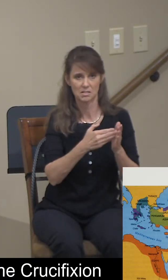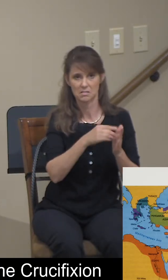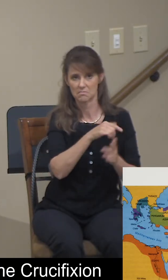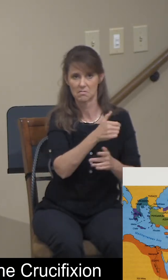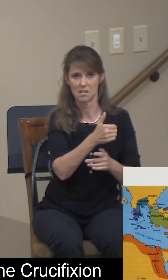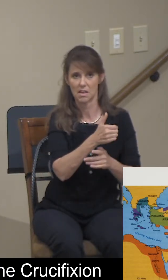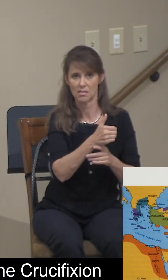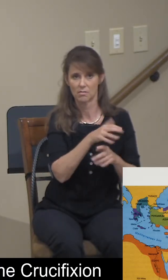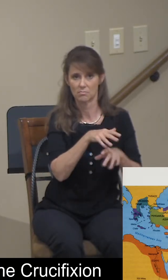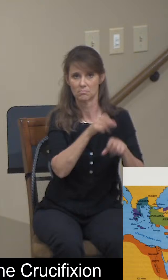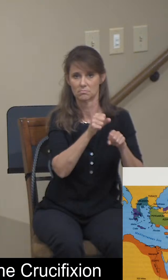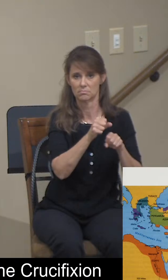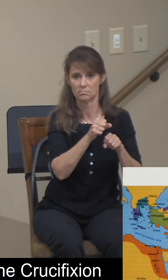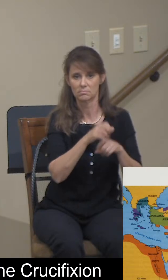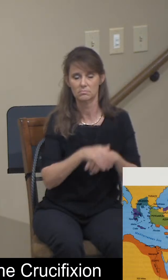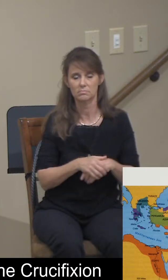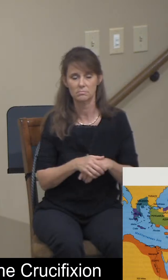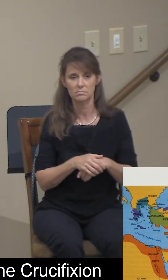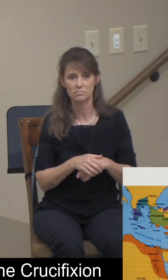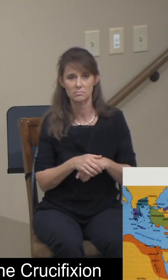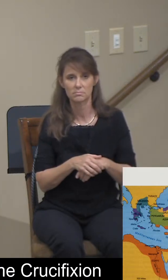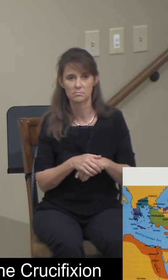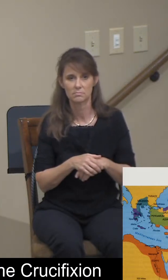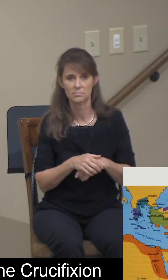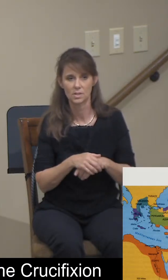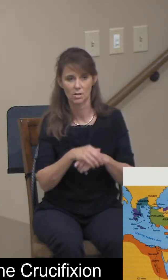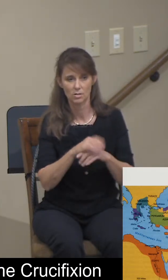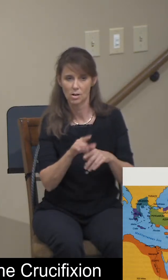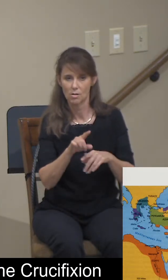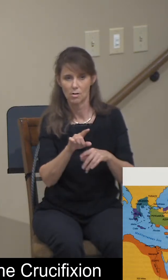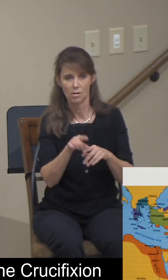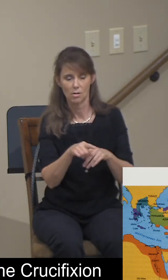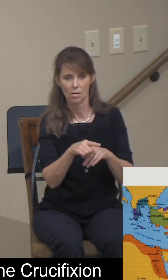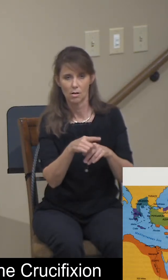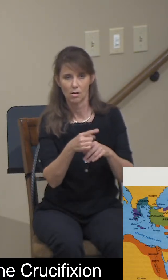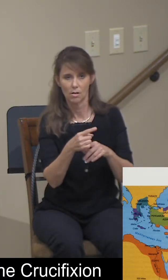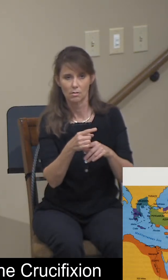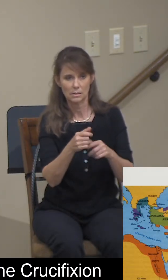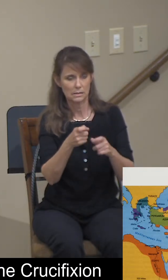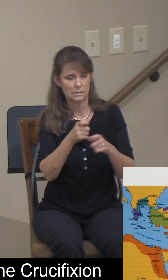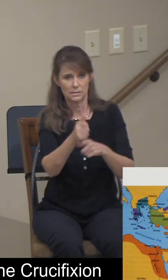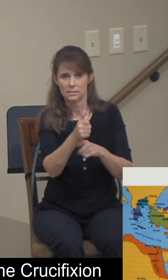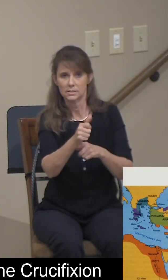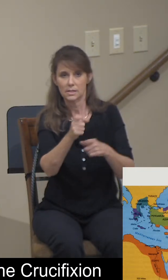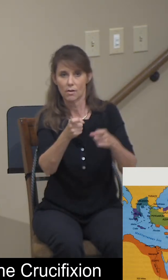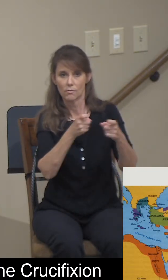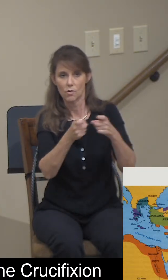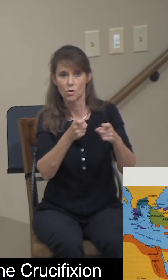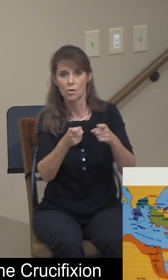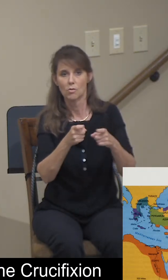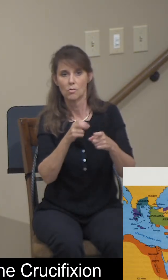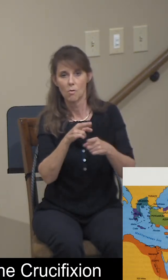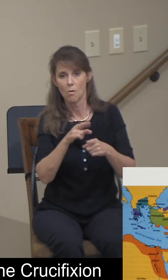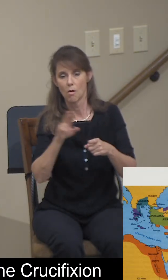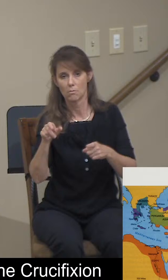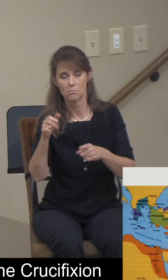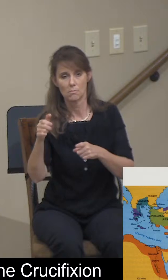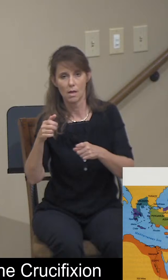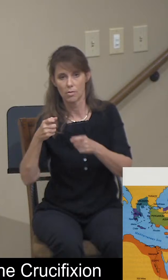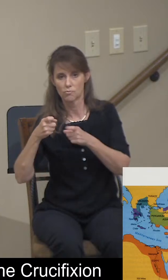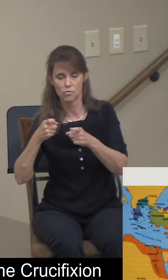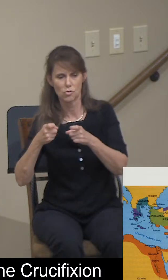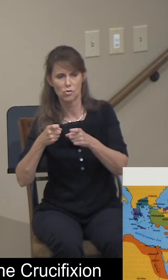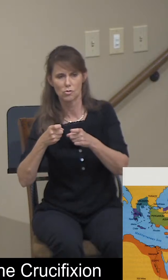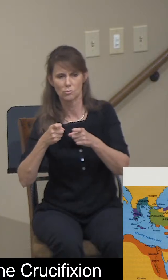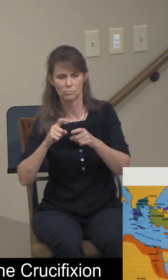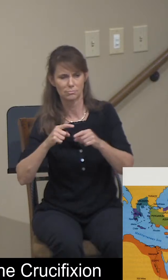This issue of autonomy versus assimilation begins in force during this period and is going to be a central part of Jewish life until